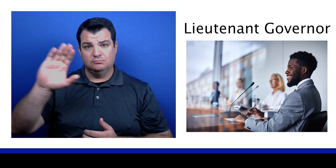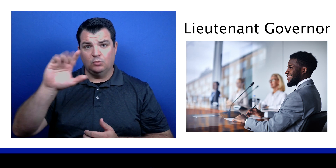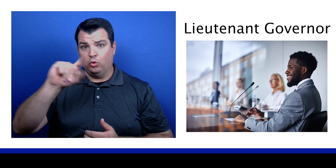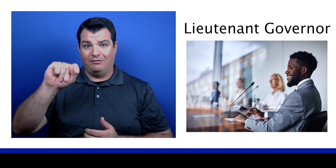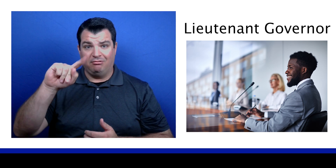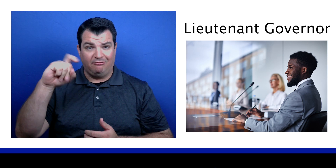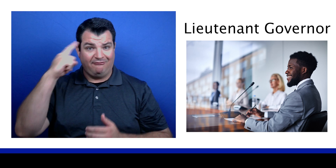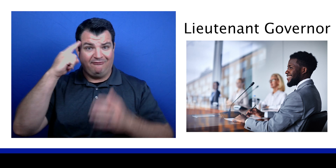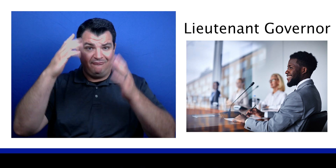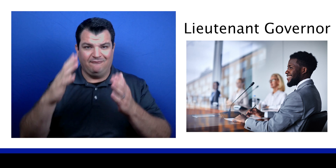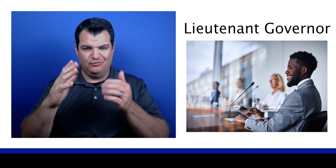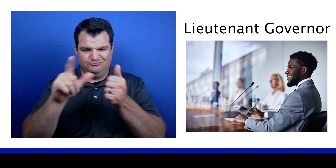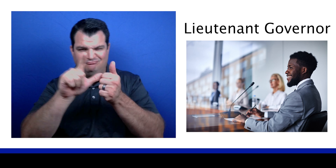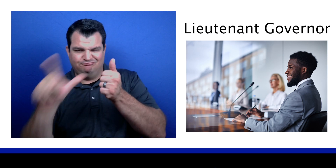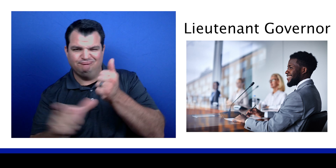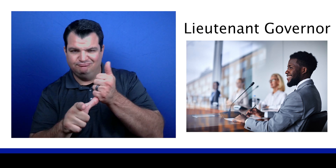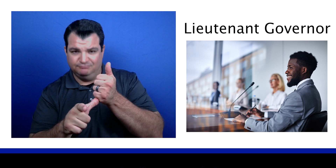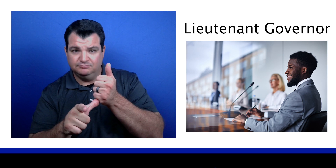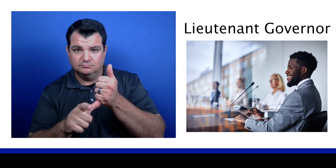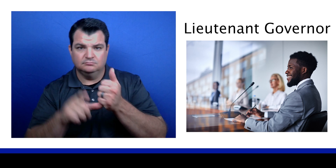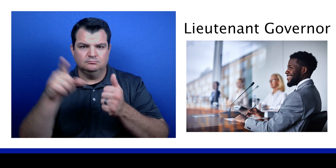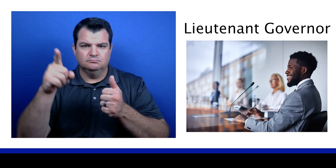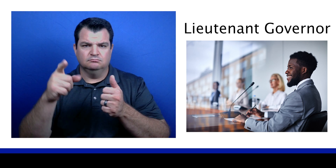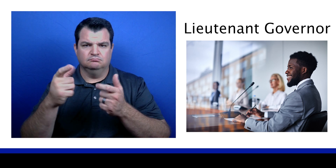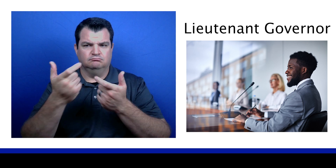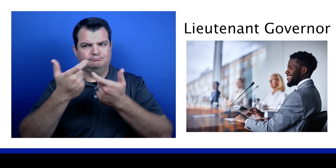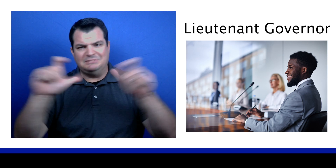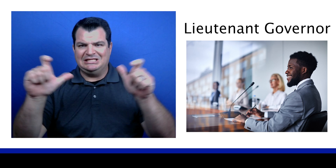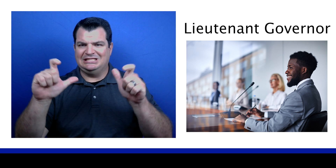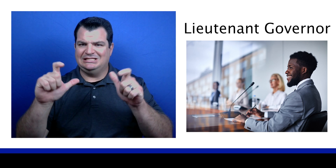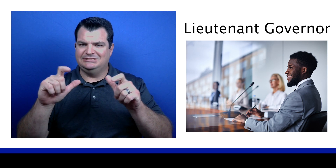Vermont's lieutenant governor is largely a ceremonial role.